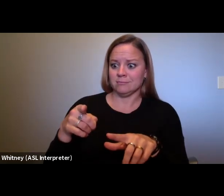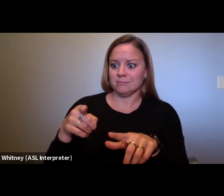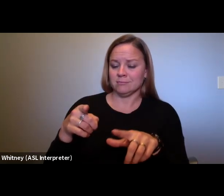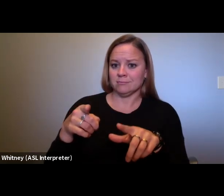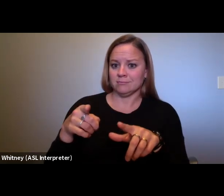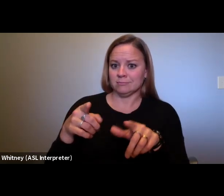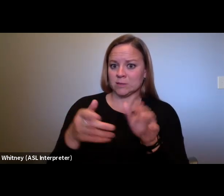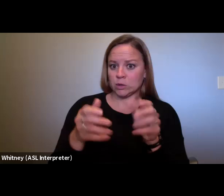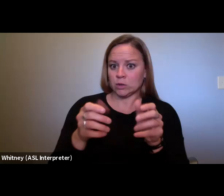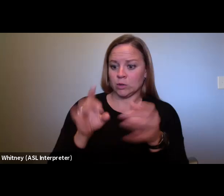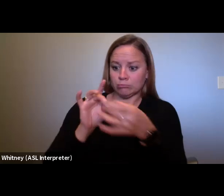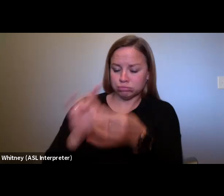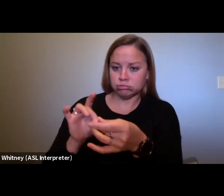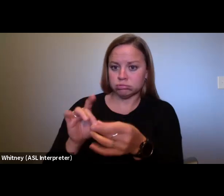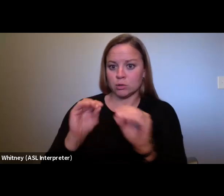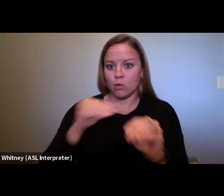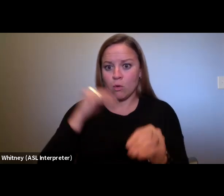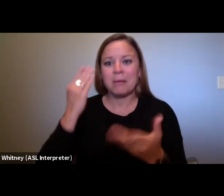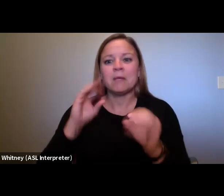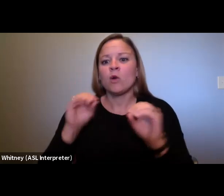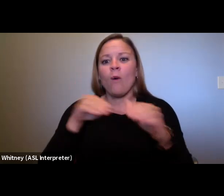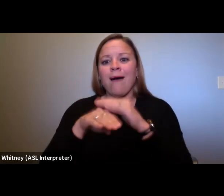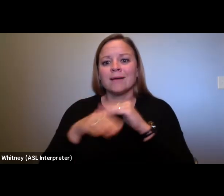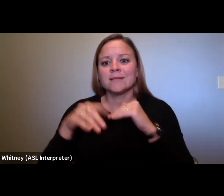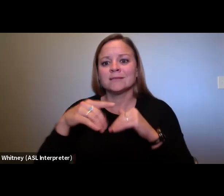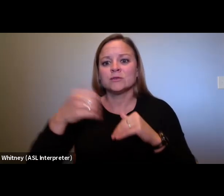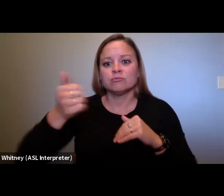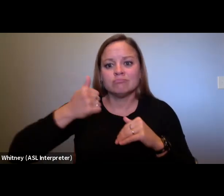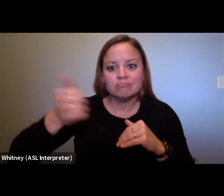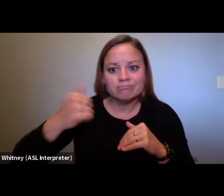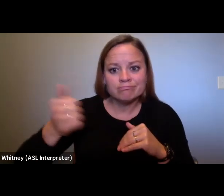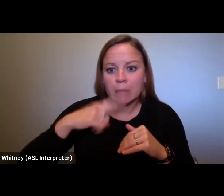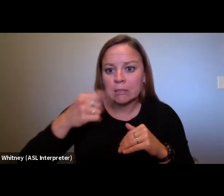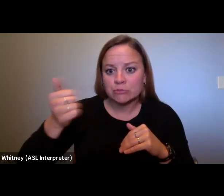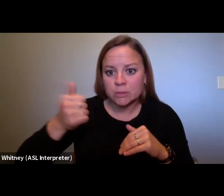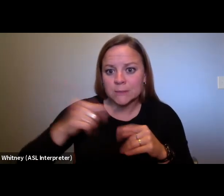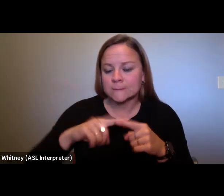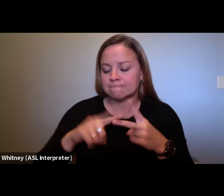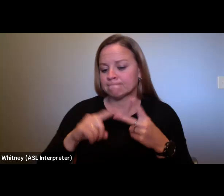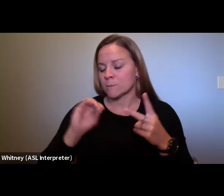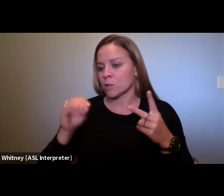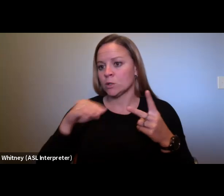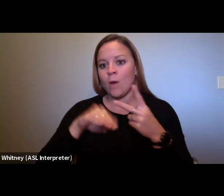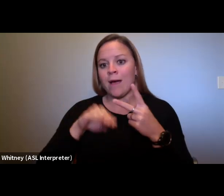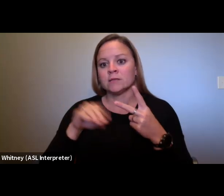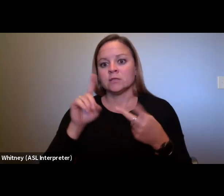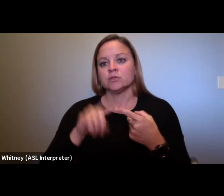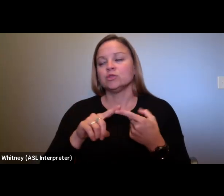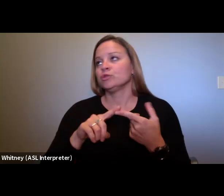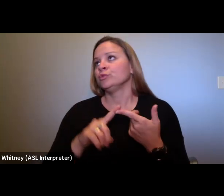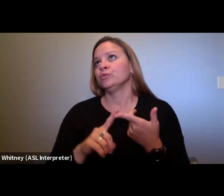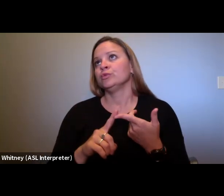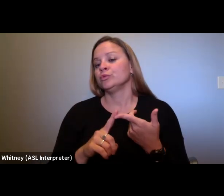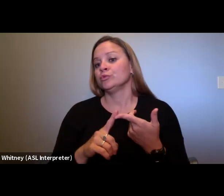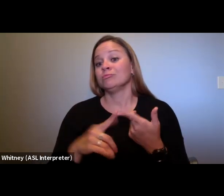it's just not access to public transportation, not having access to